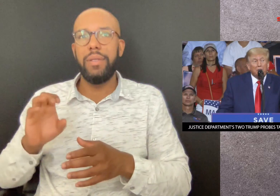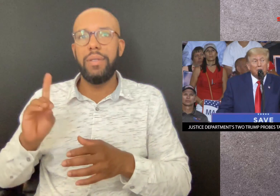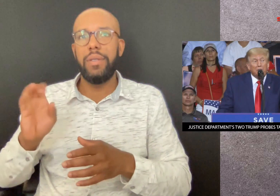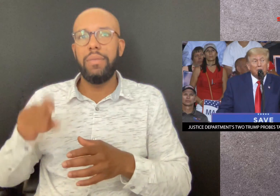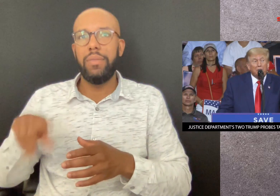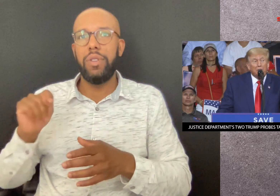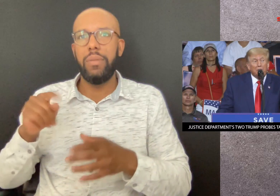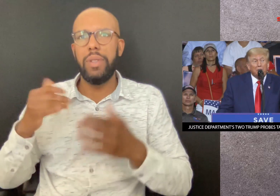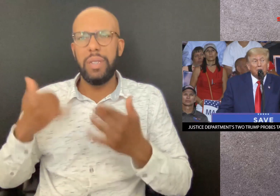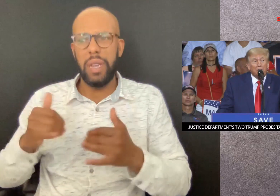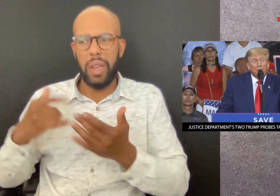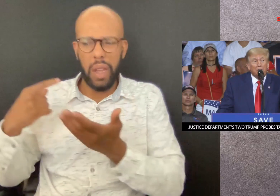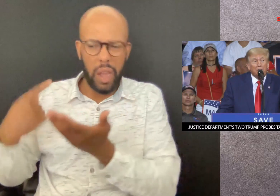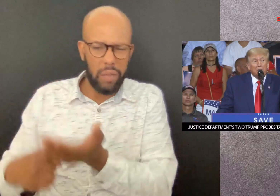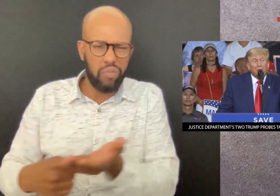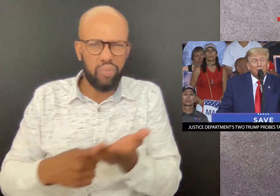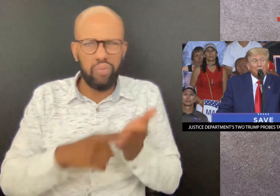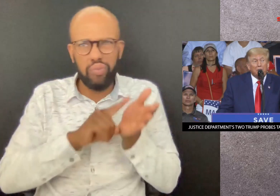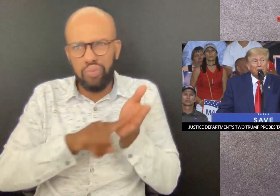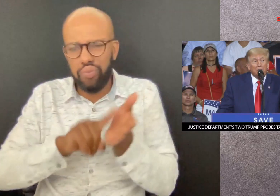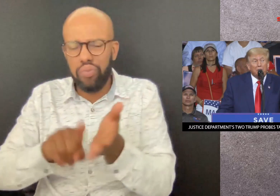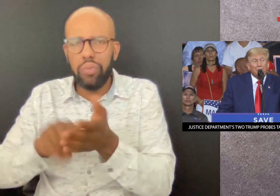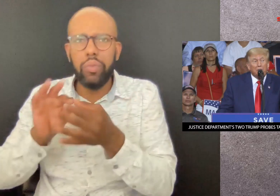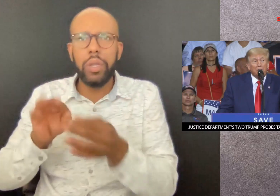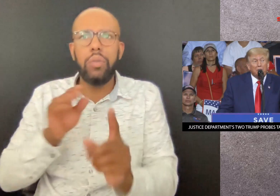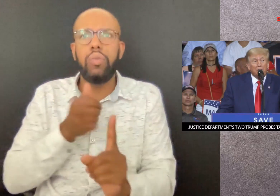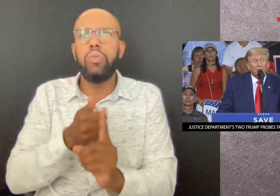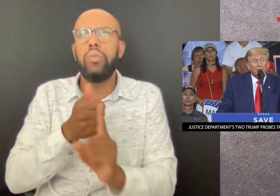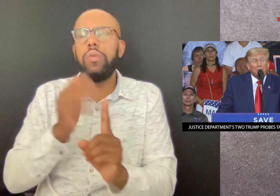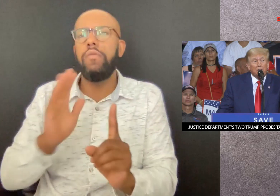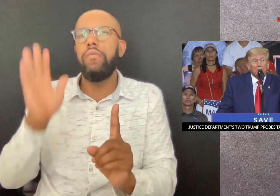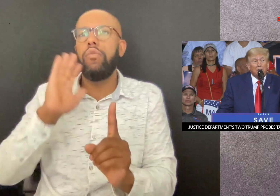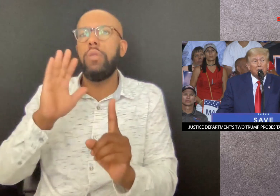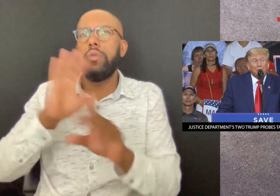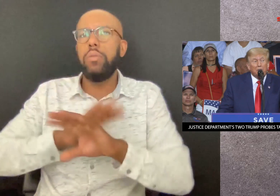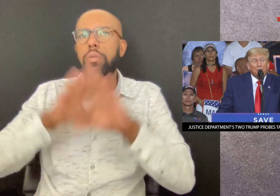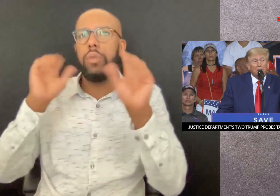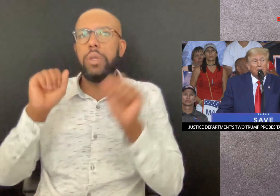the justice department is turning up the heat on former president donald trump